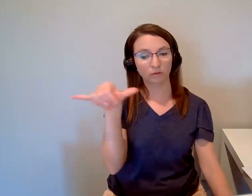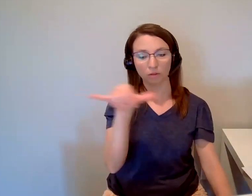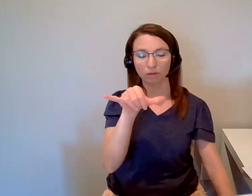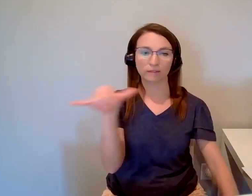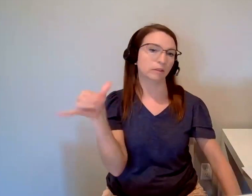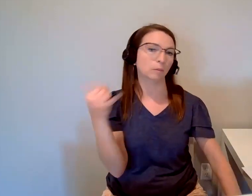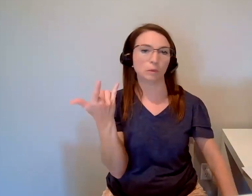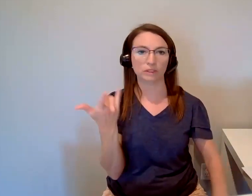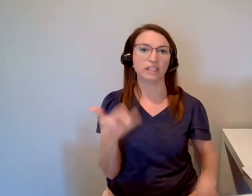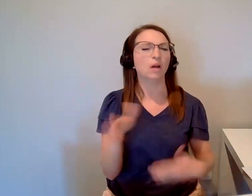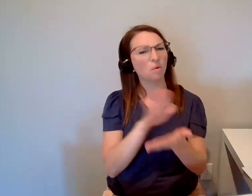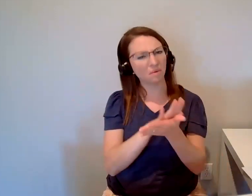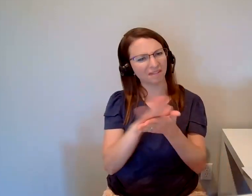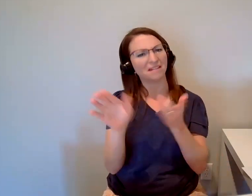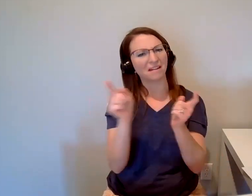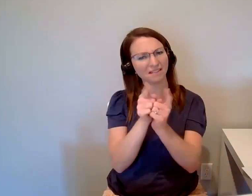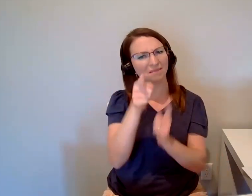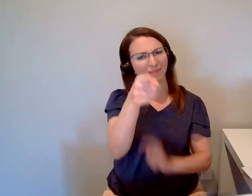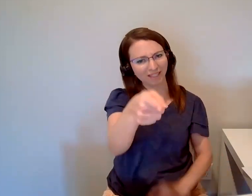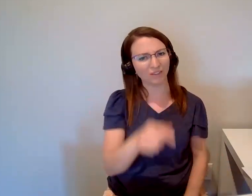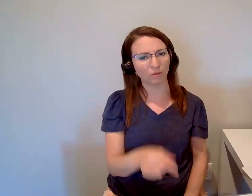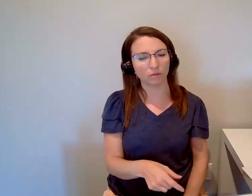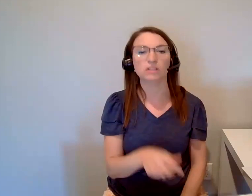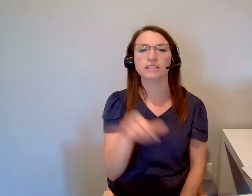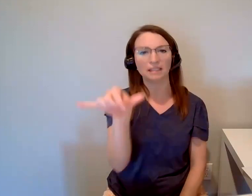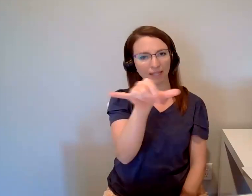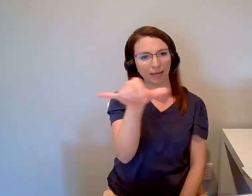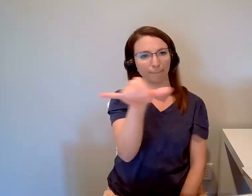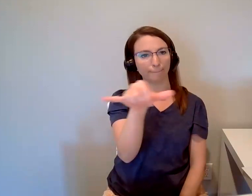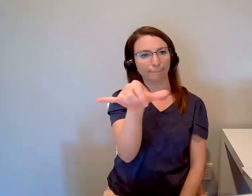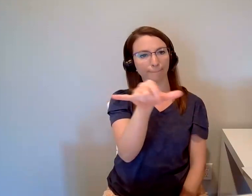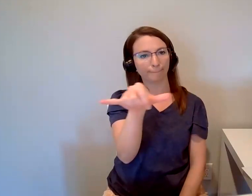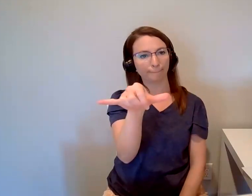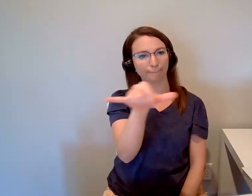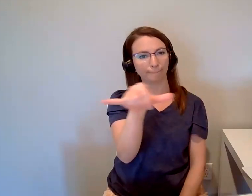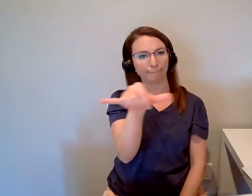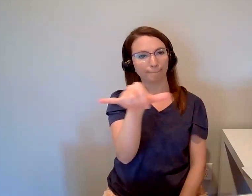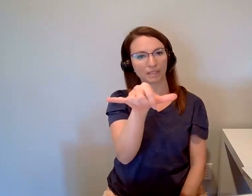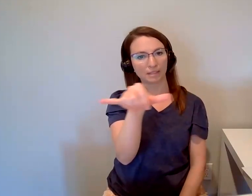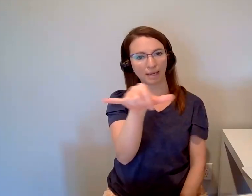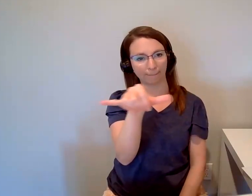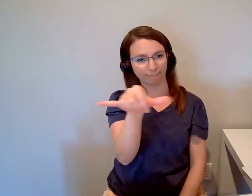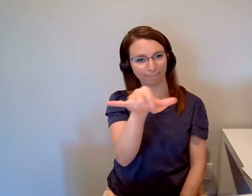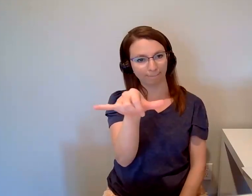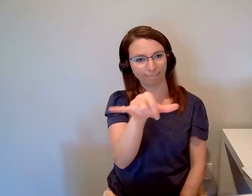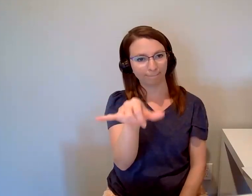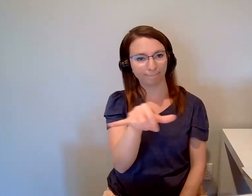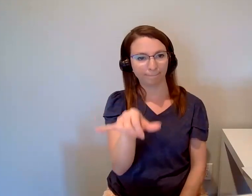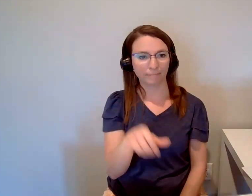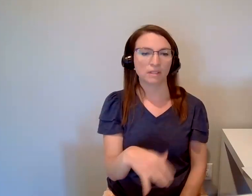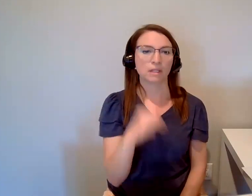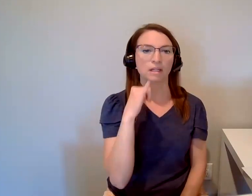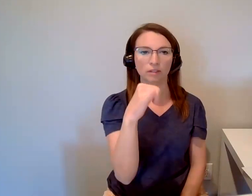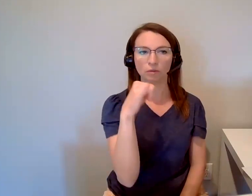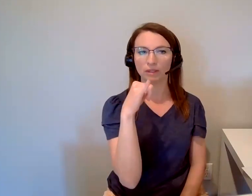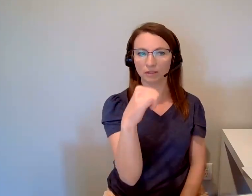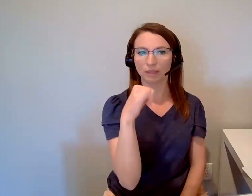also. So like if someone were to say, oh, nice to meet you, you can say same. same. If you do it this way,